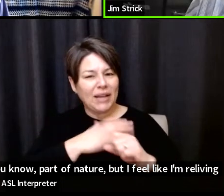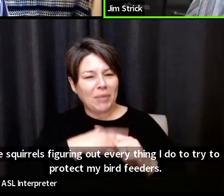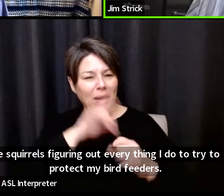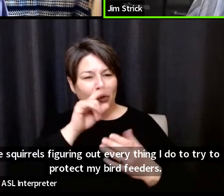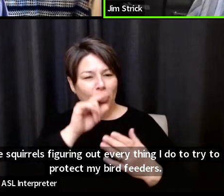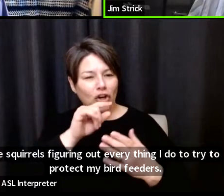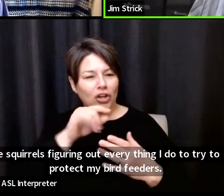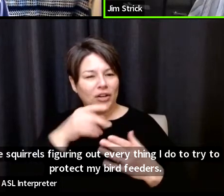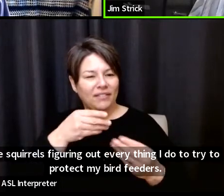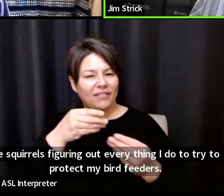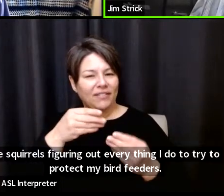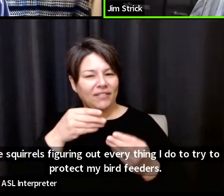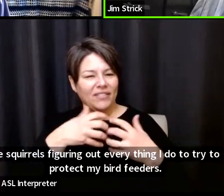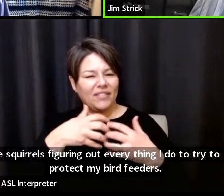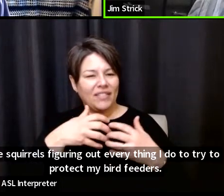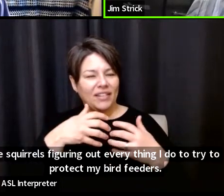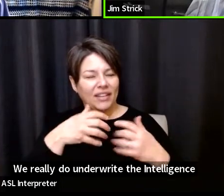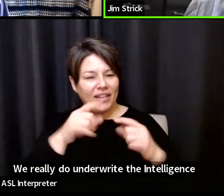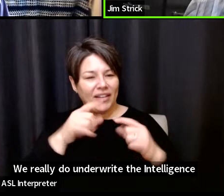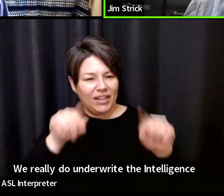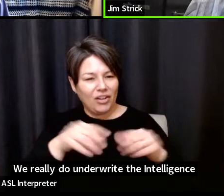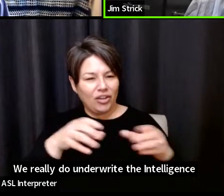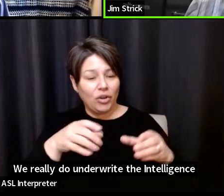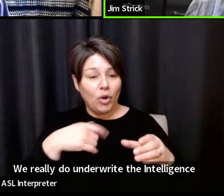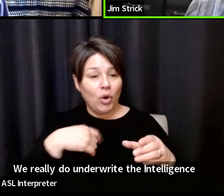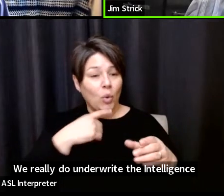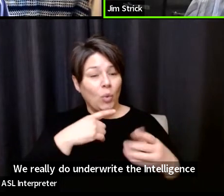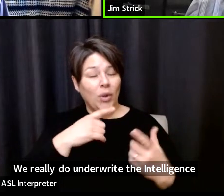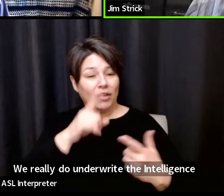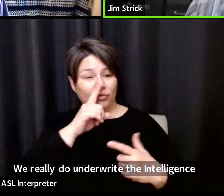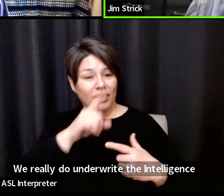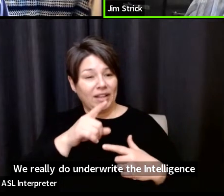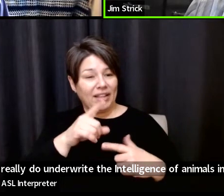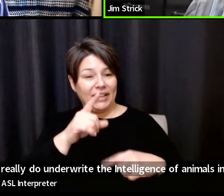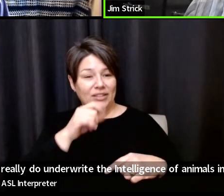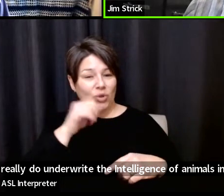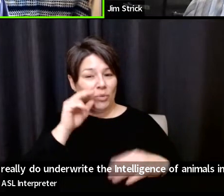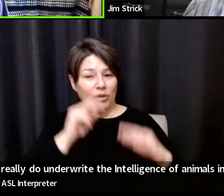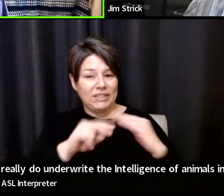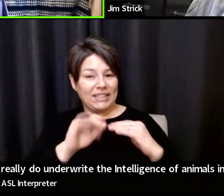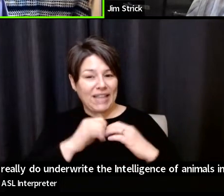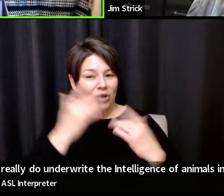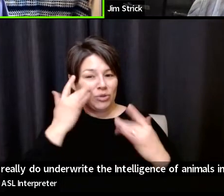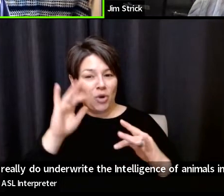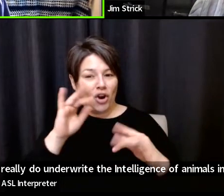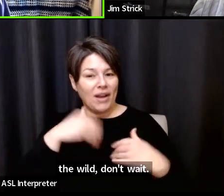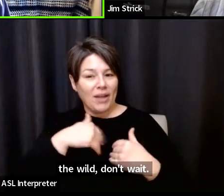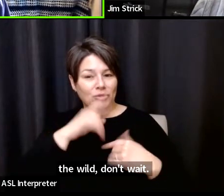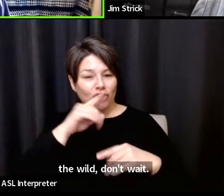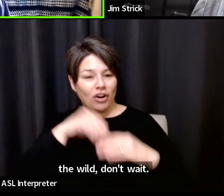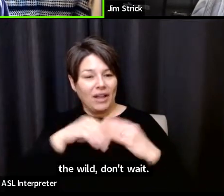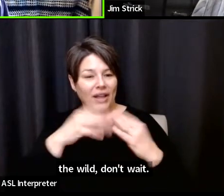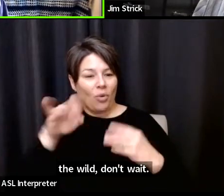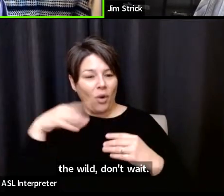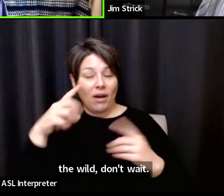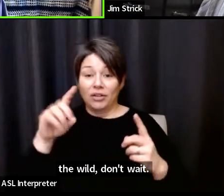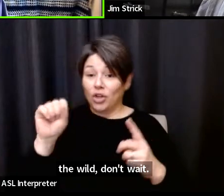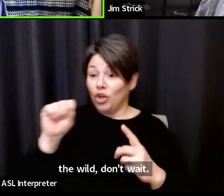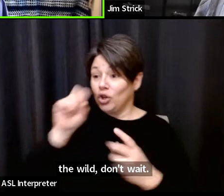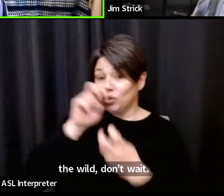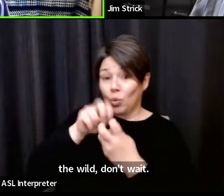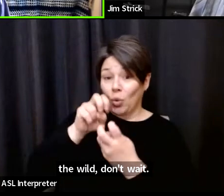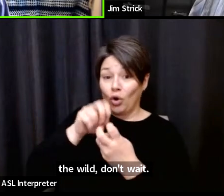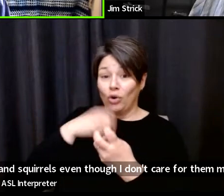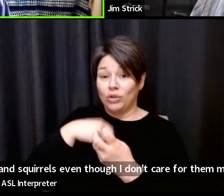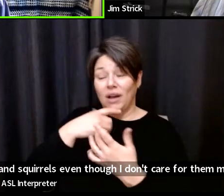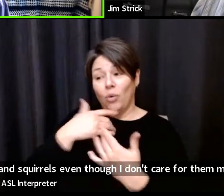We really do underrate the intelligence of animals in the wild, don't we? we do. And squirrels, even though I don't care for them much, I have